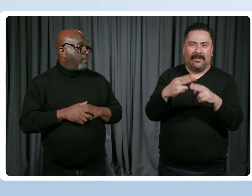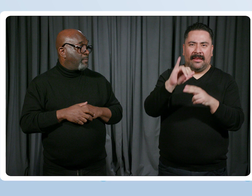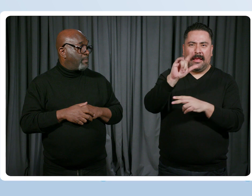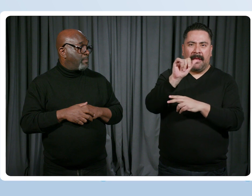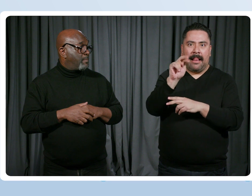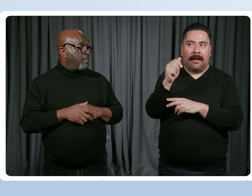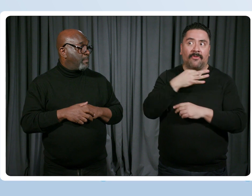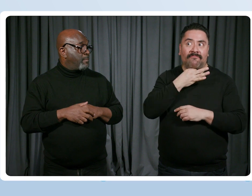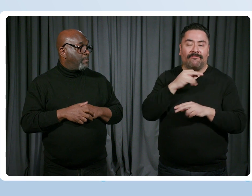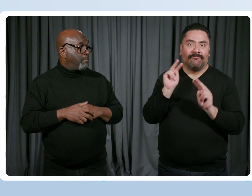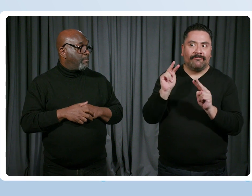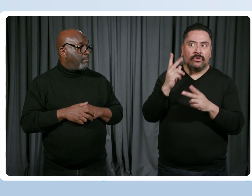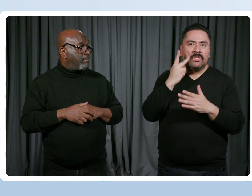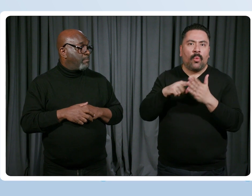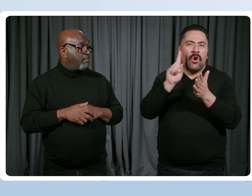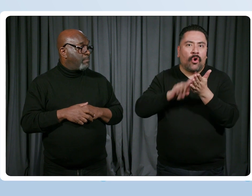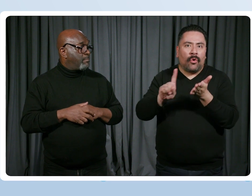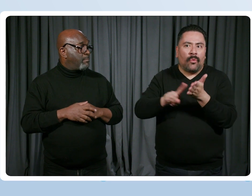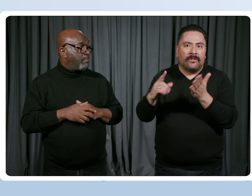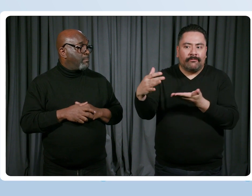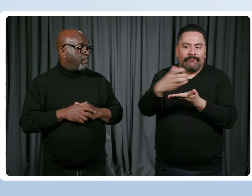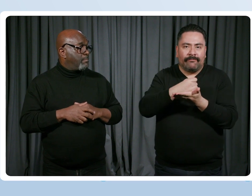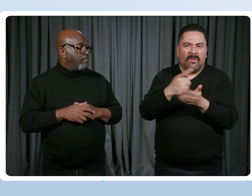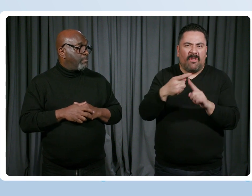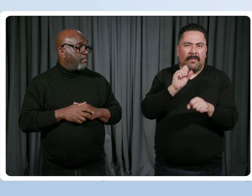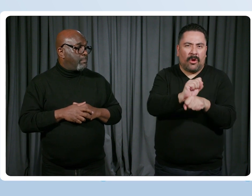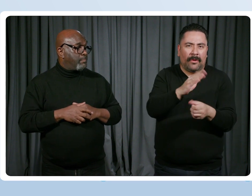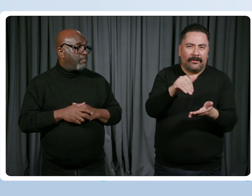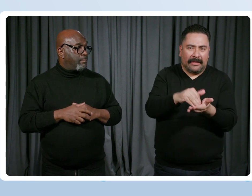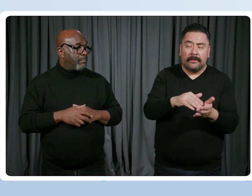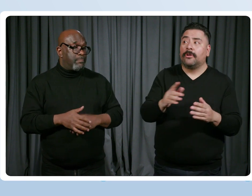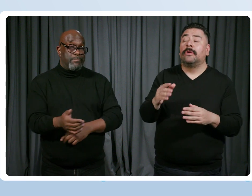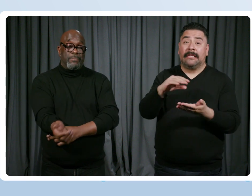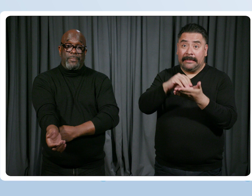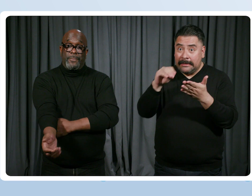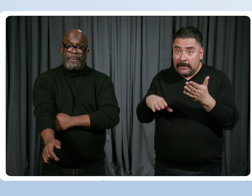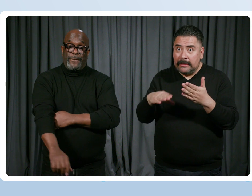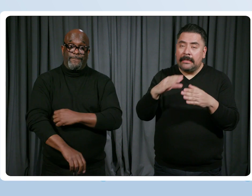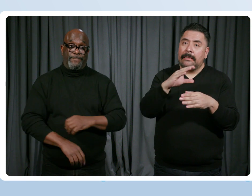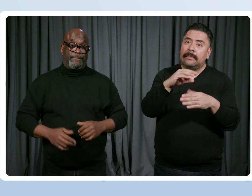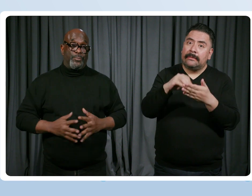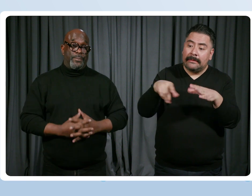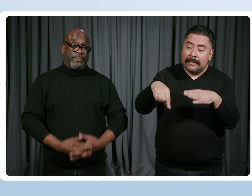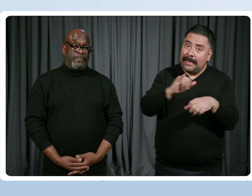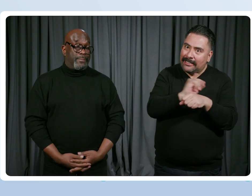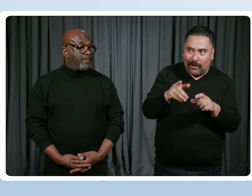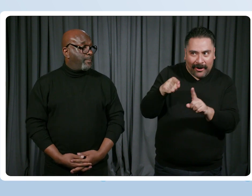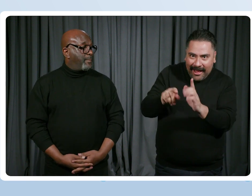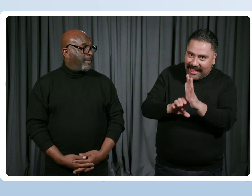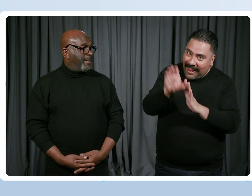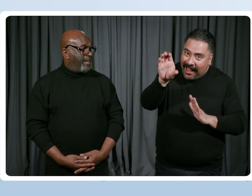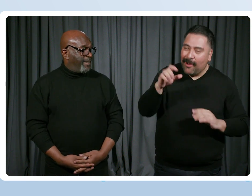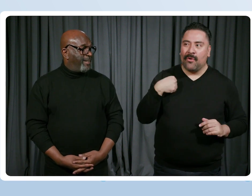her research that she's gathered from the Career Center. And speaking of students and interns, Claire,